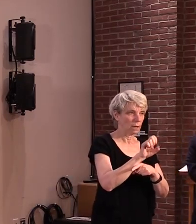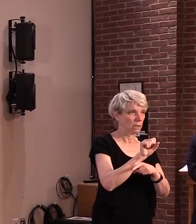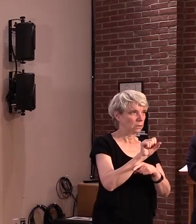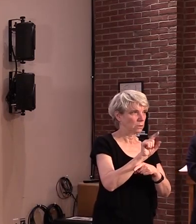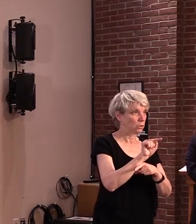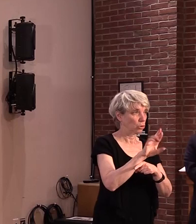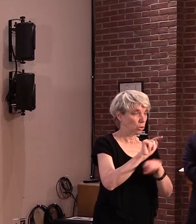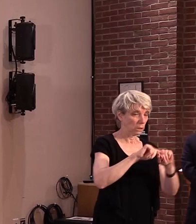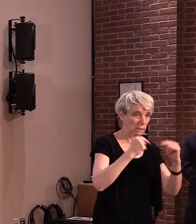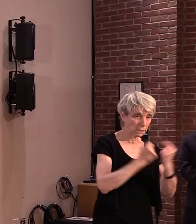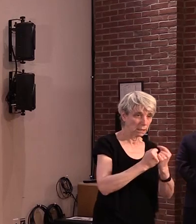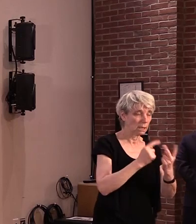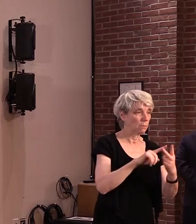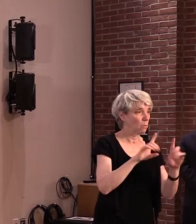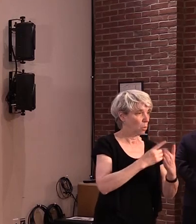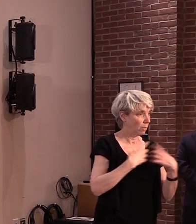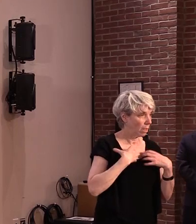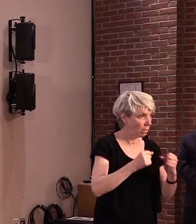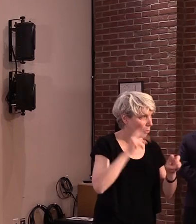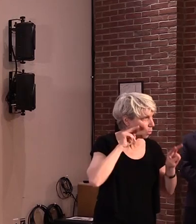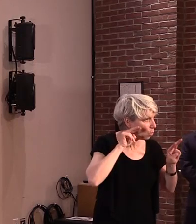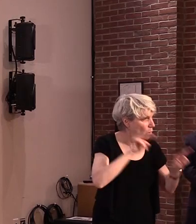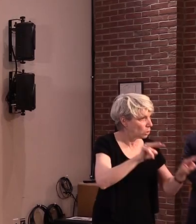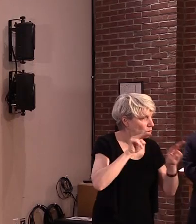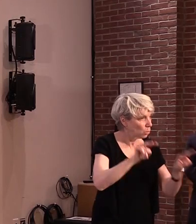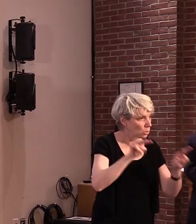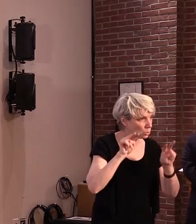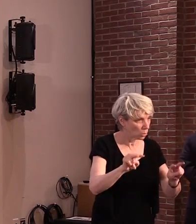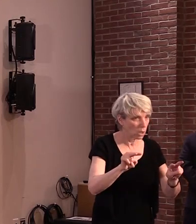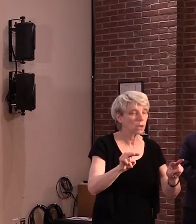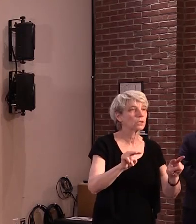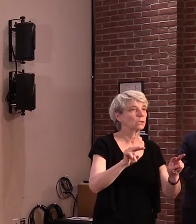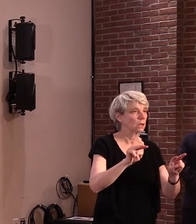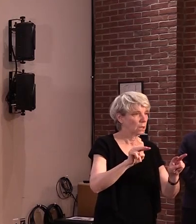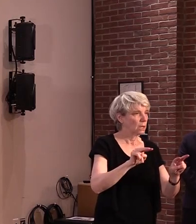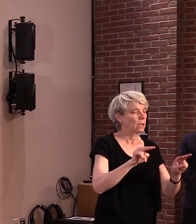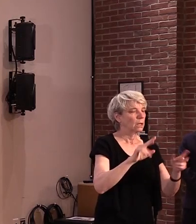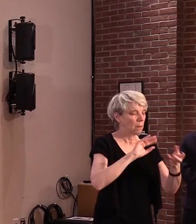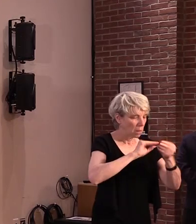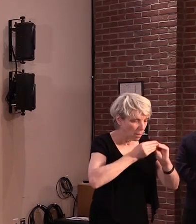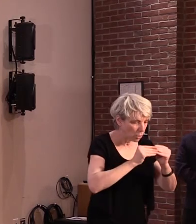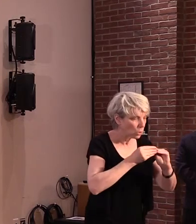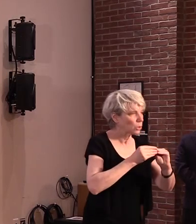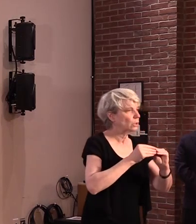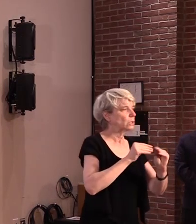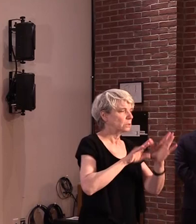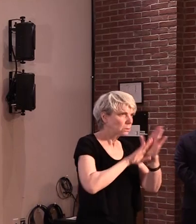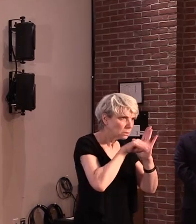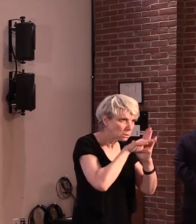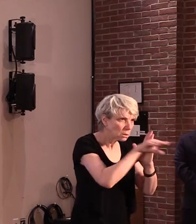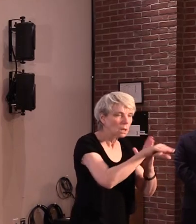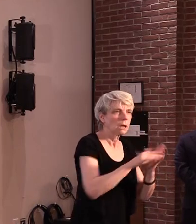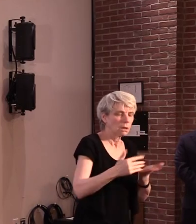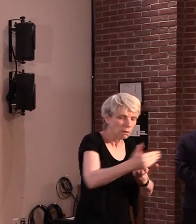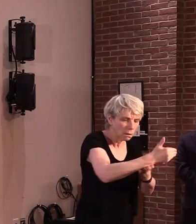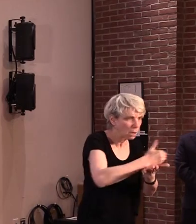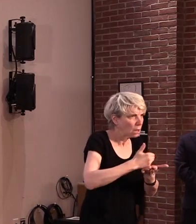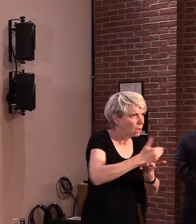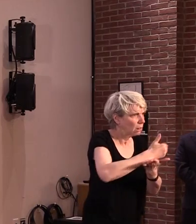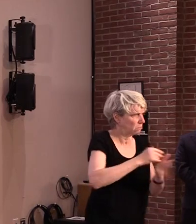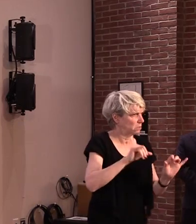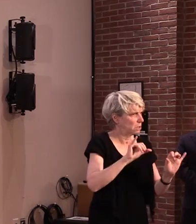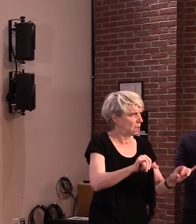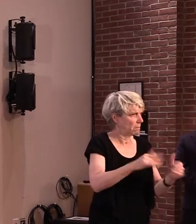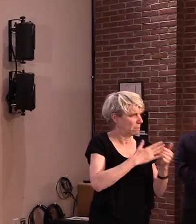all of the daily epidemiologic and healthcare system specific data that are normally collected in the weeks